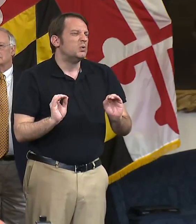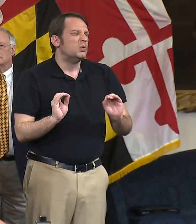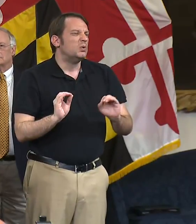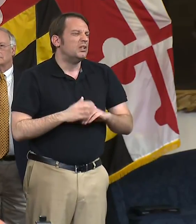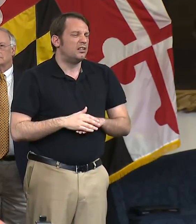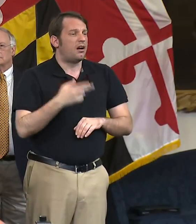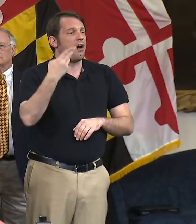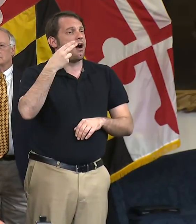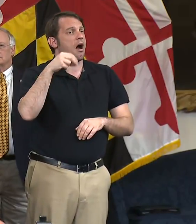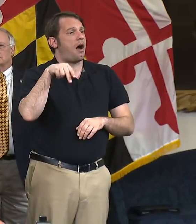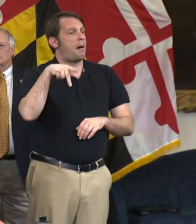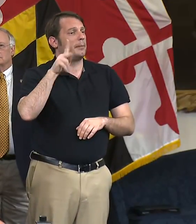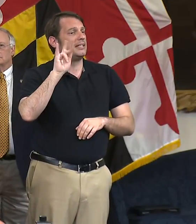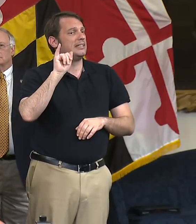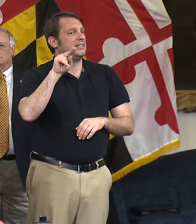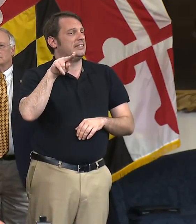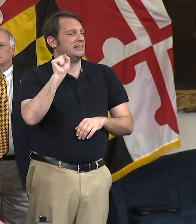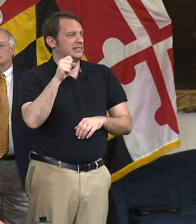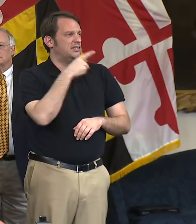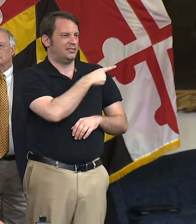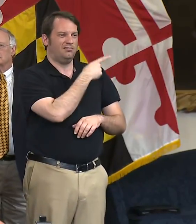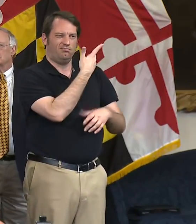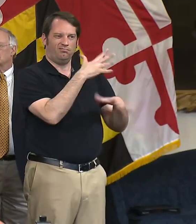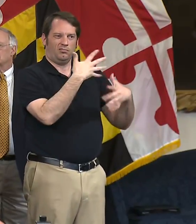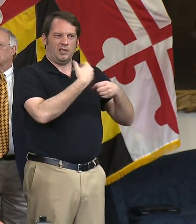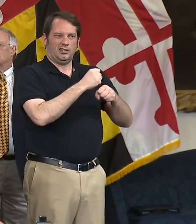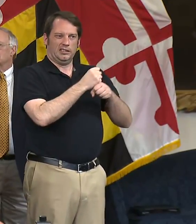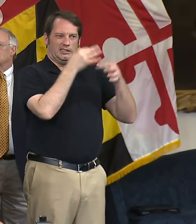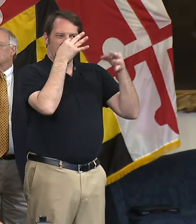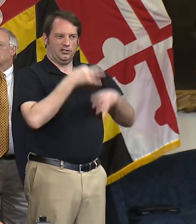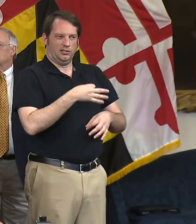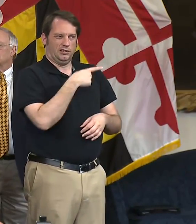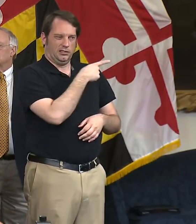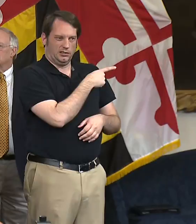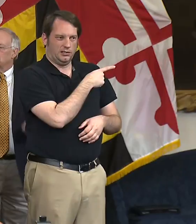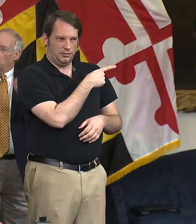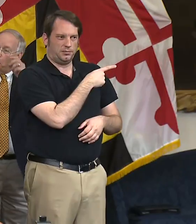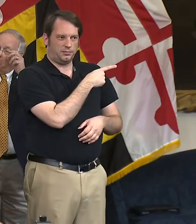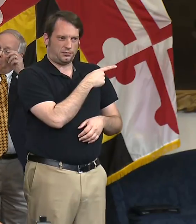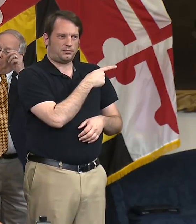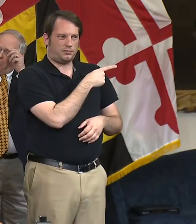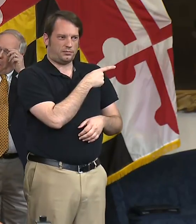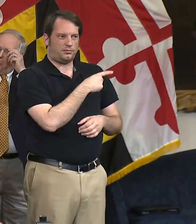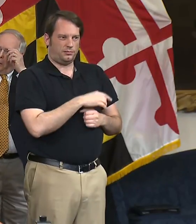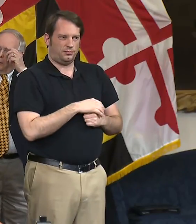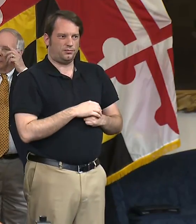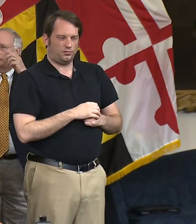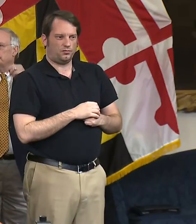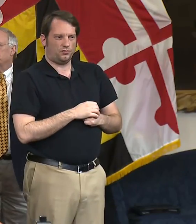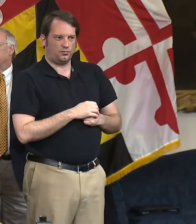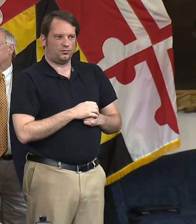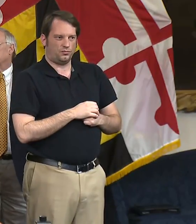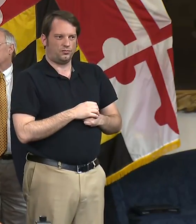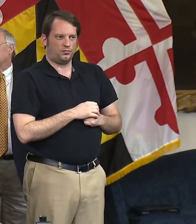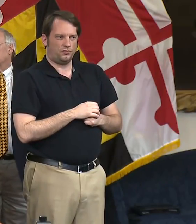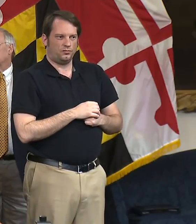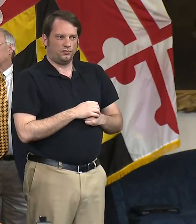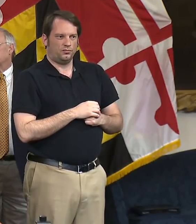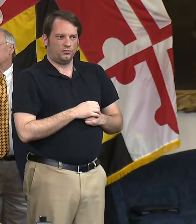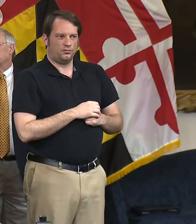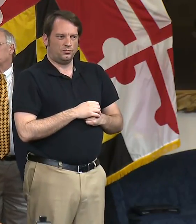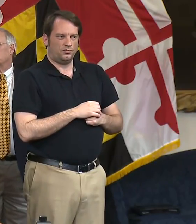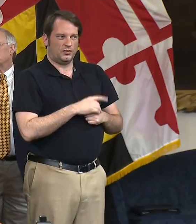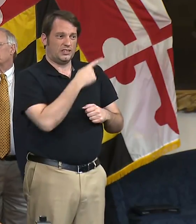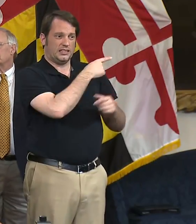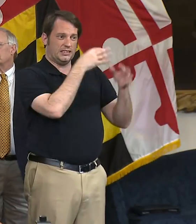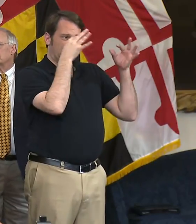involving us regarding the team that they were playing and someone that they thought was of a particular risk. That was their decision to make. At